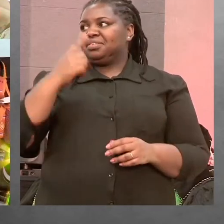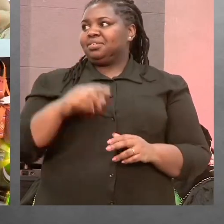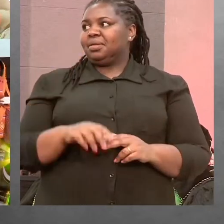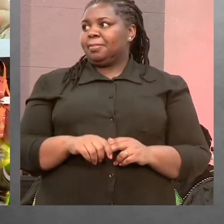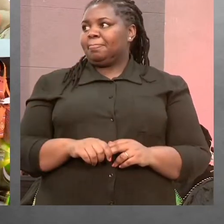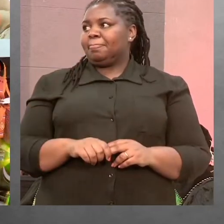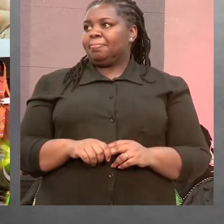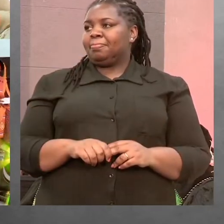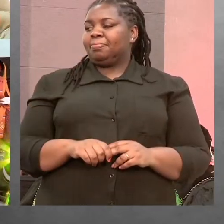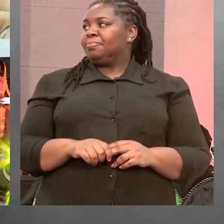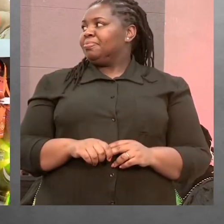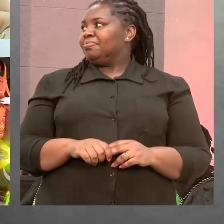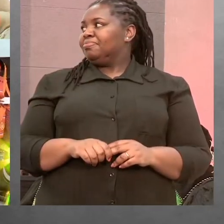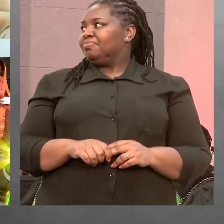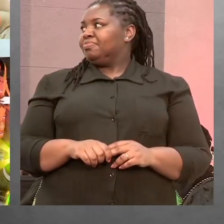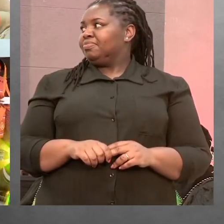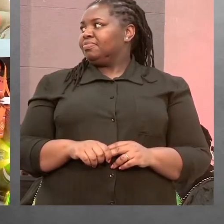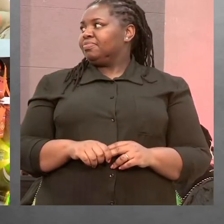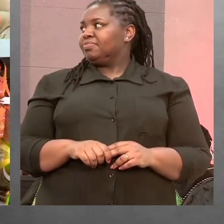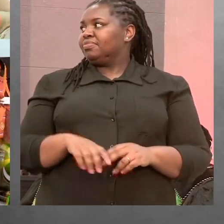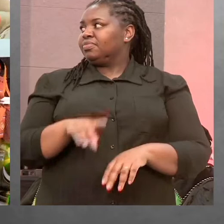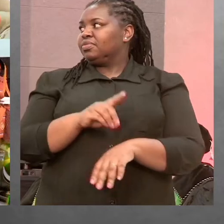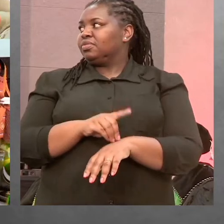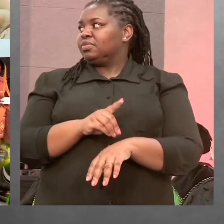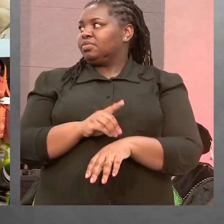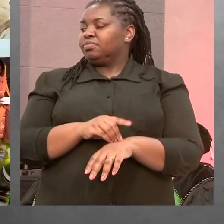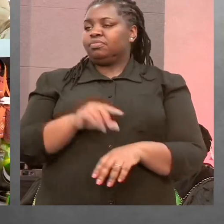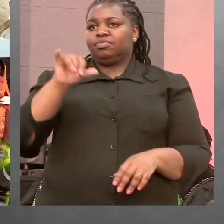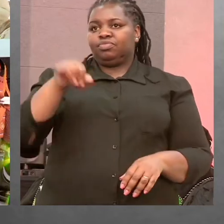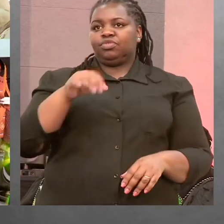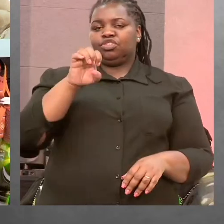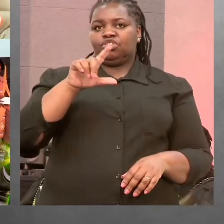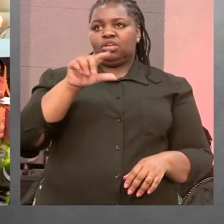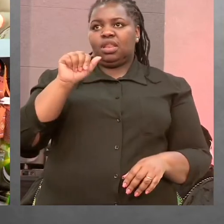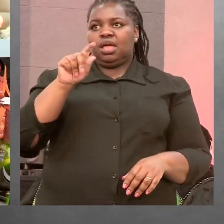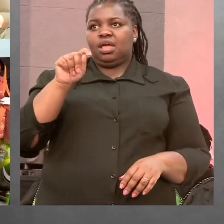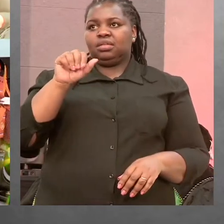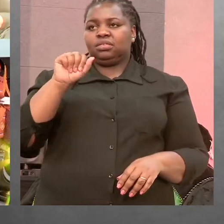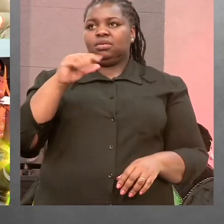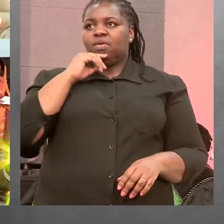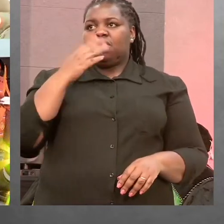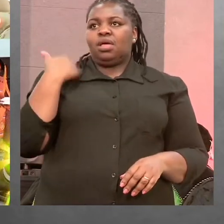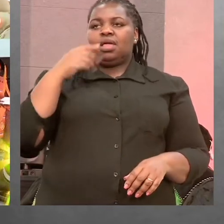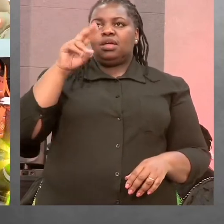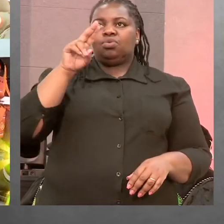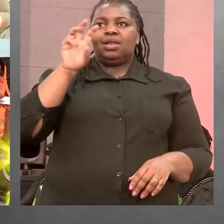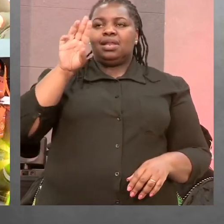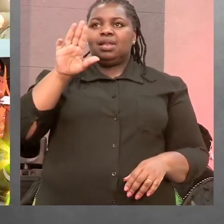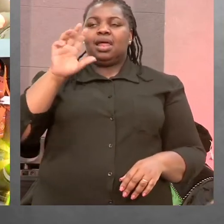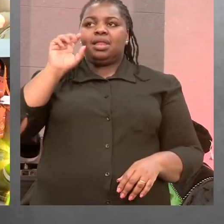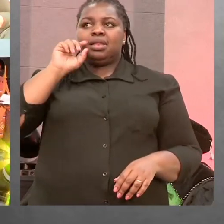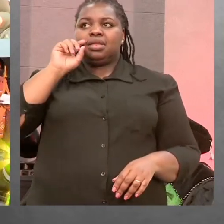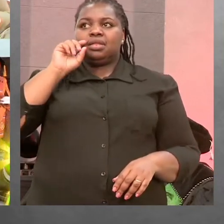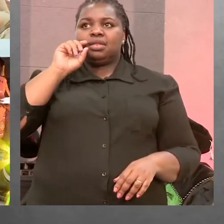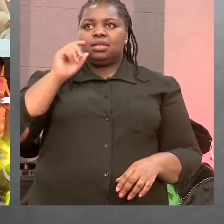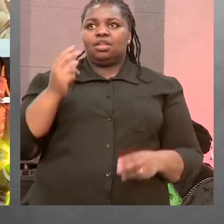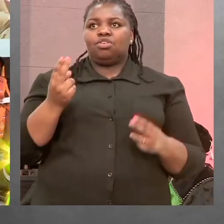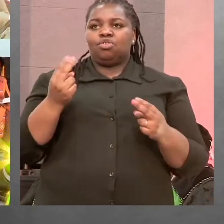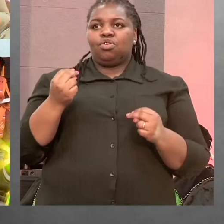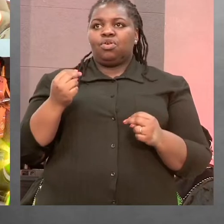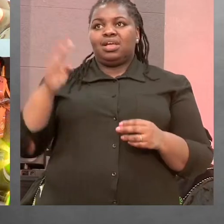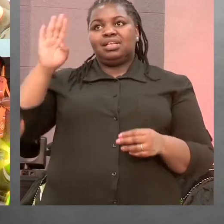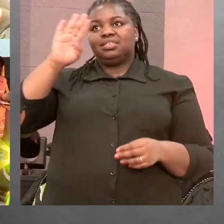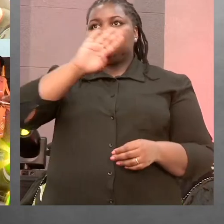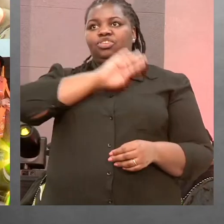Advocate, before I go, Dr. Numisa Gilata, who at 29 years is the youngest neurosurgeon in